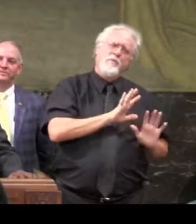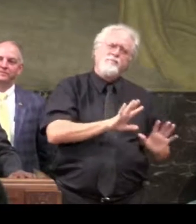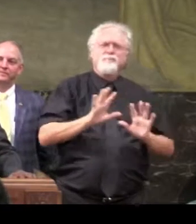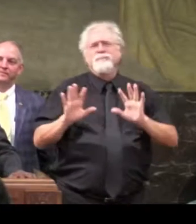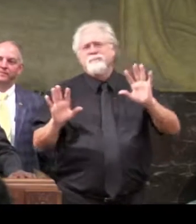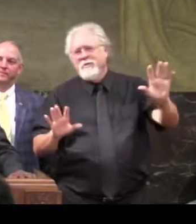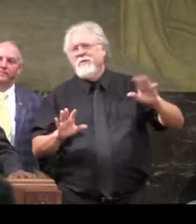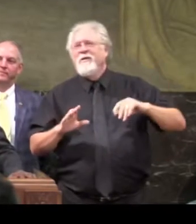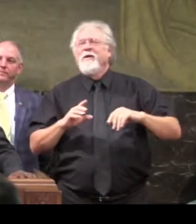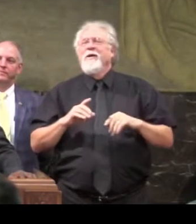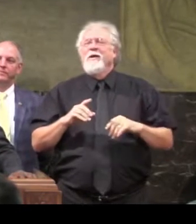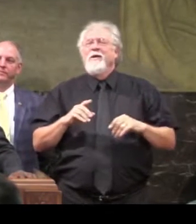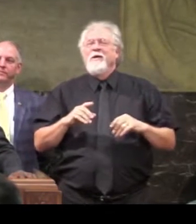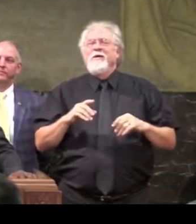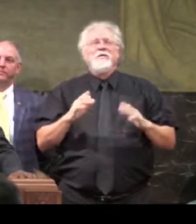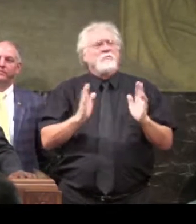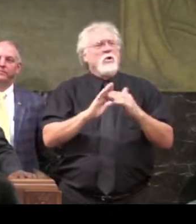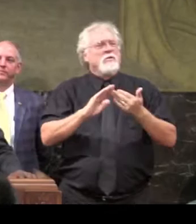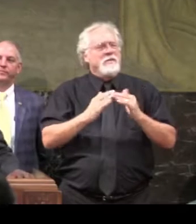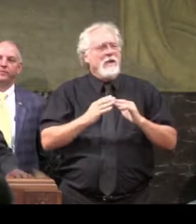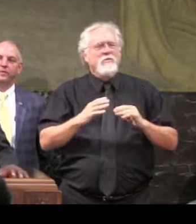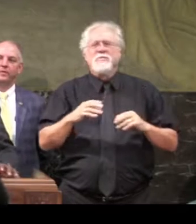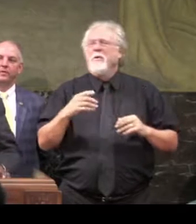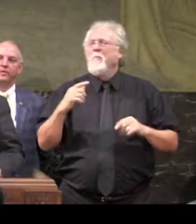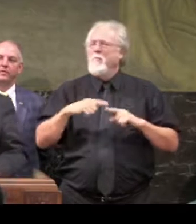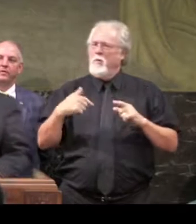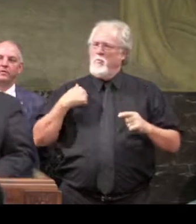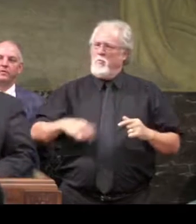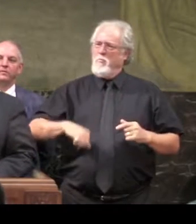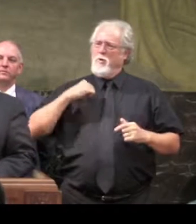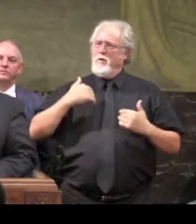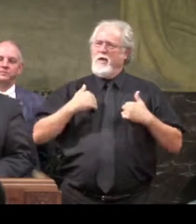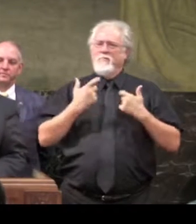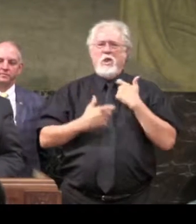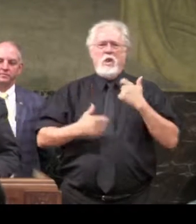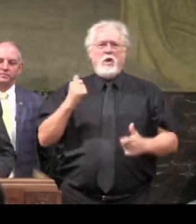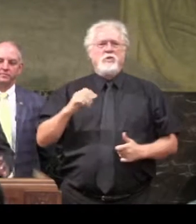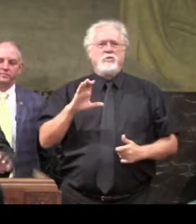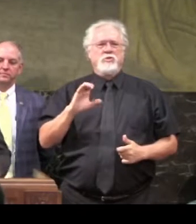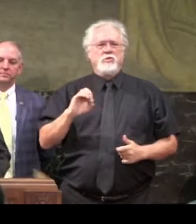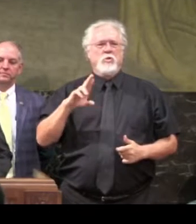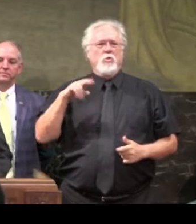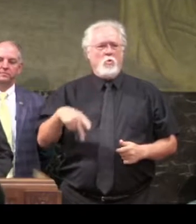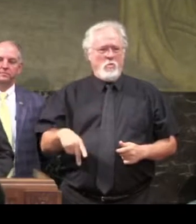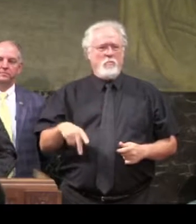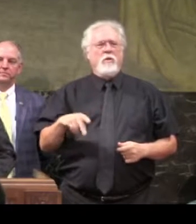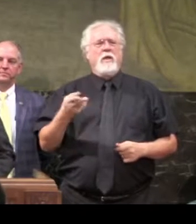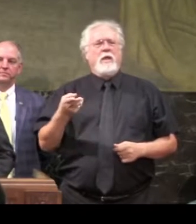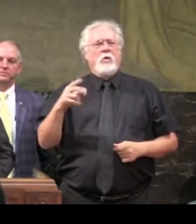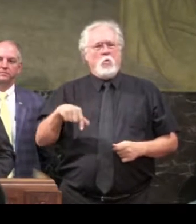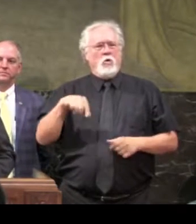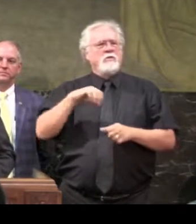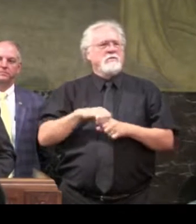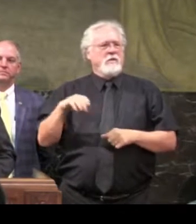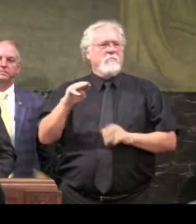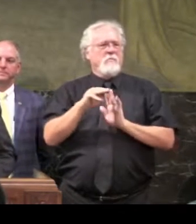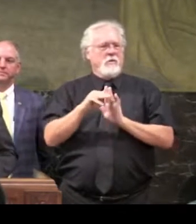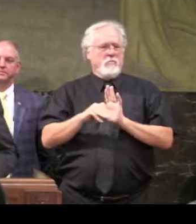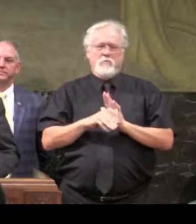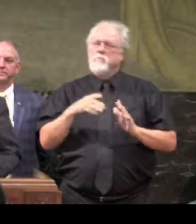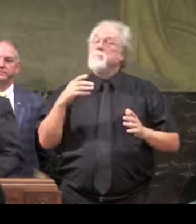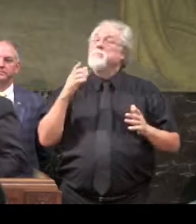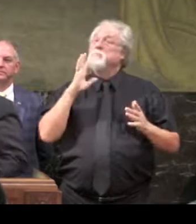cities, also towns and villages, but we're proud to have the largest corporate headquarters in the city of Monroe, and this is going to be